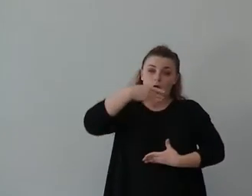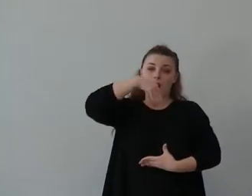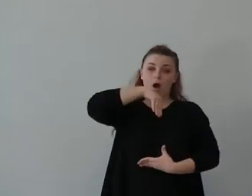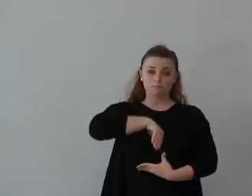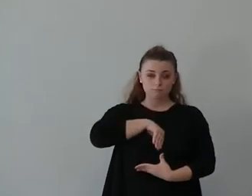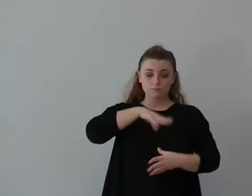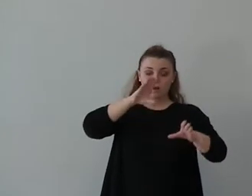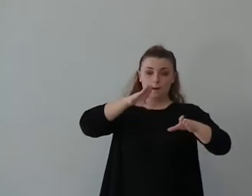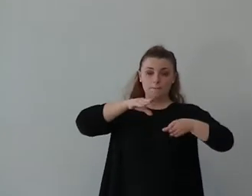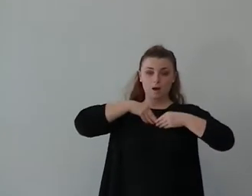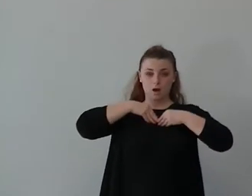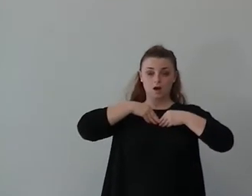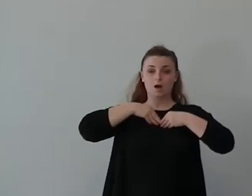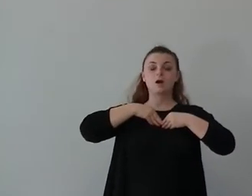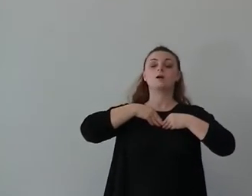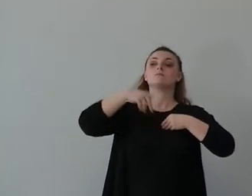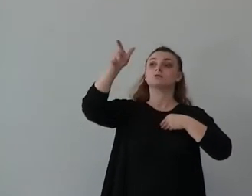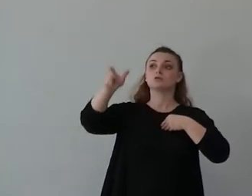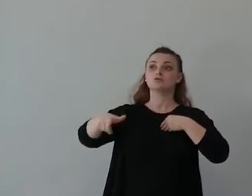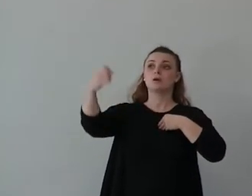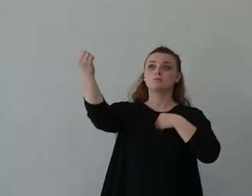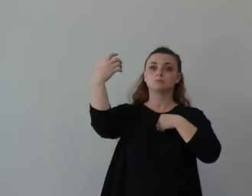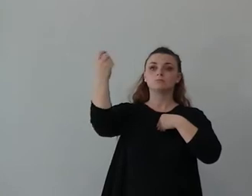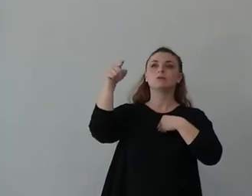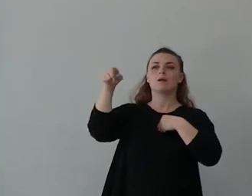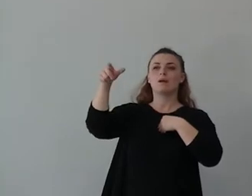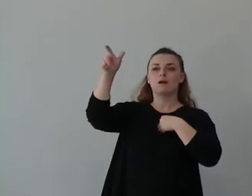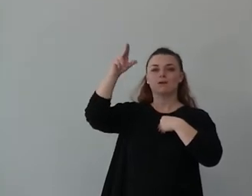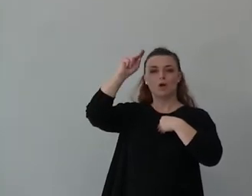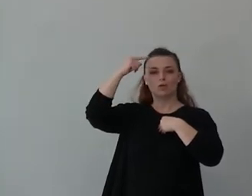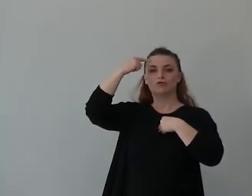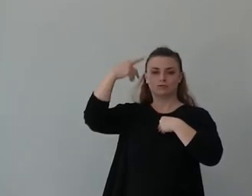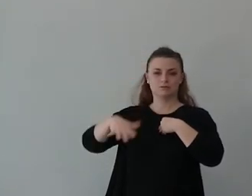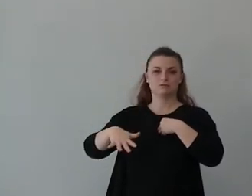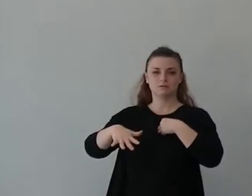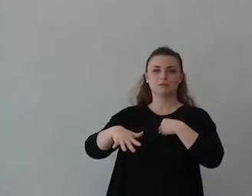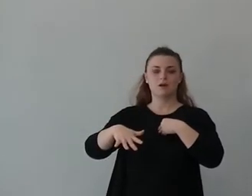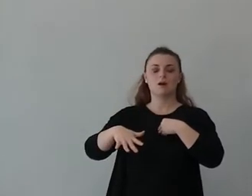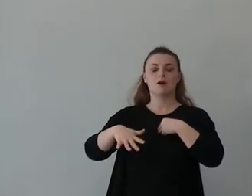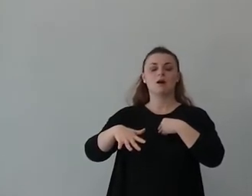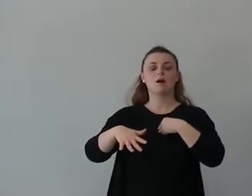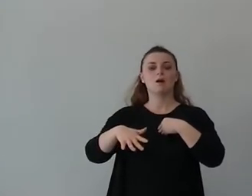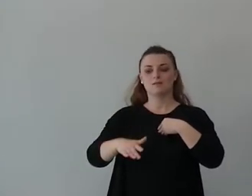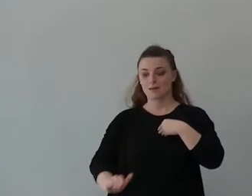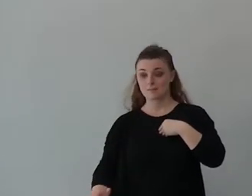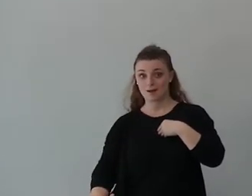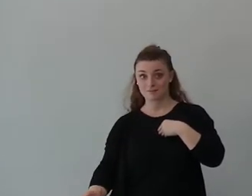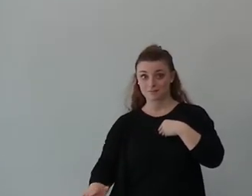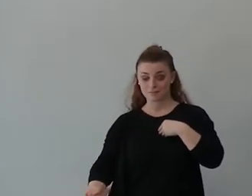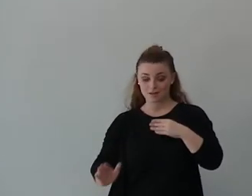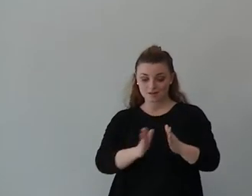sapendo da chi le hai imparate e che fin da bambino hai avuto conoscenza delle sacre